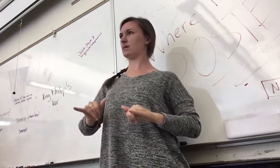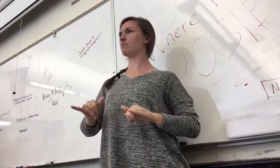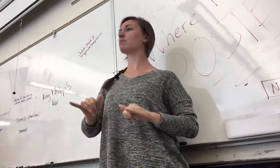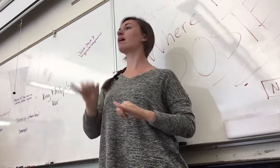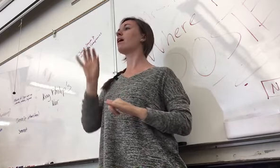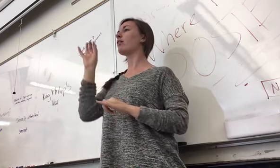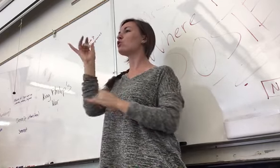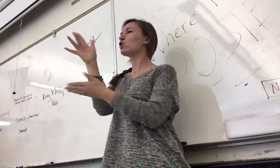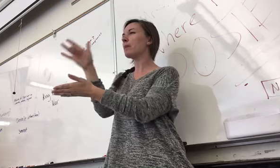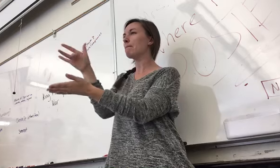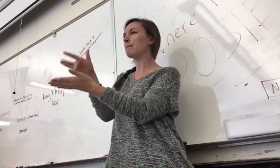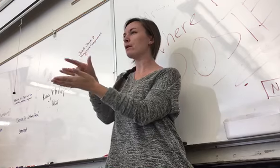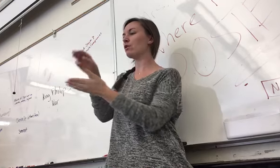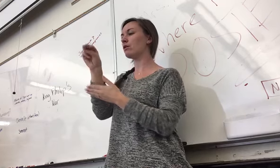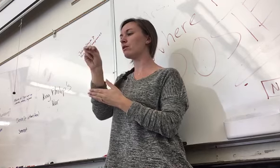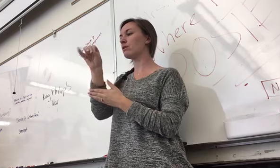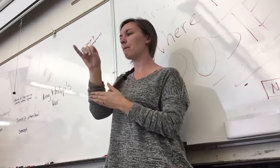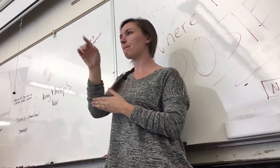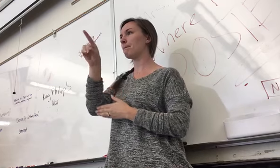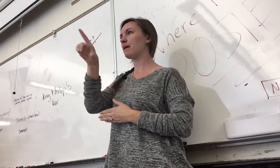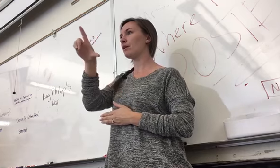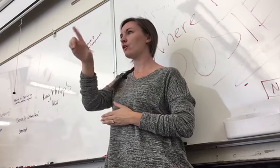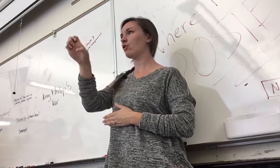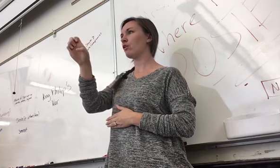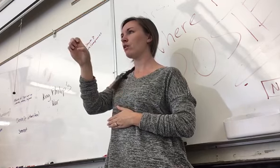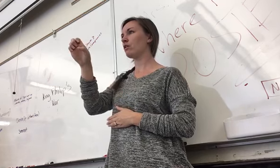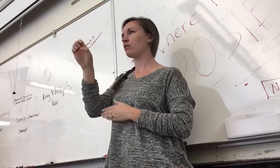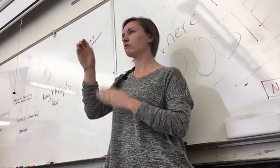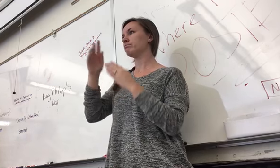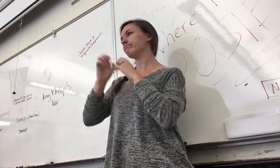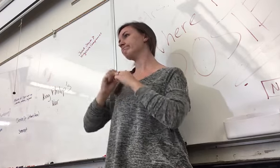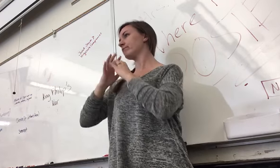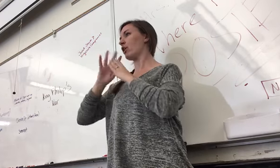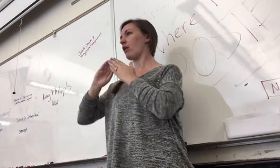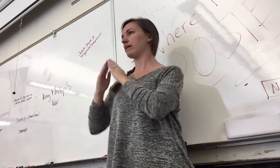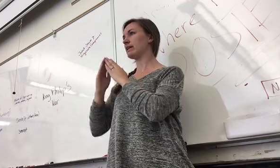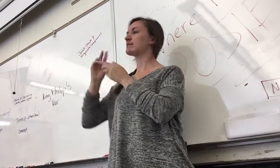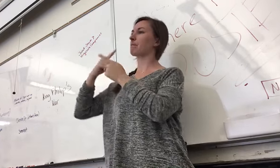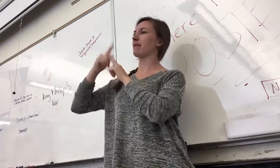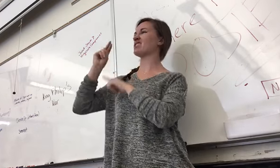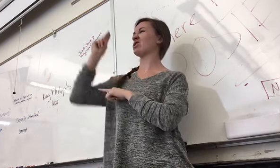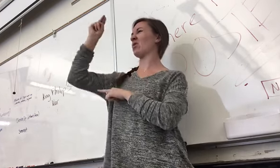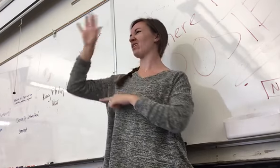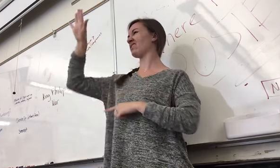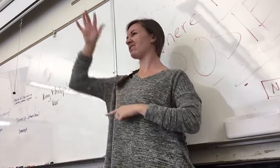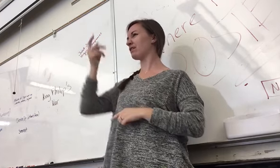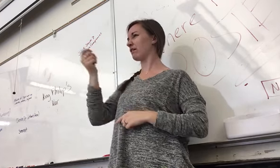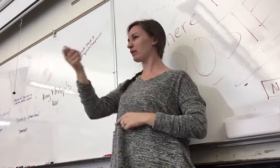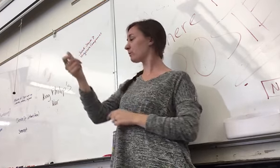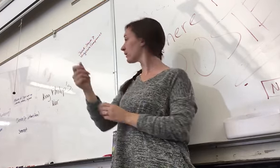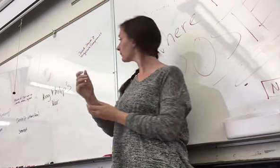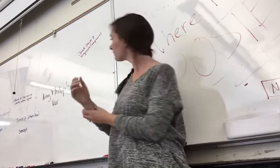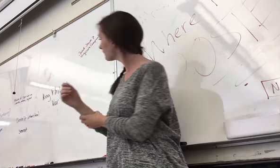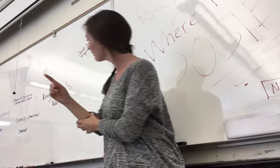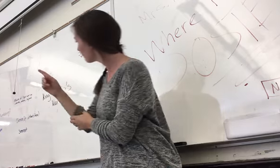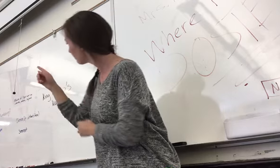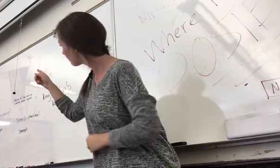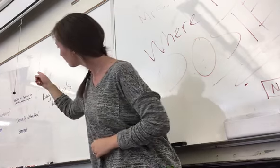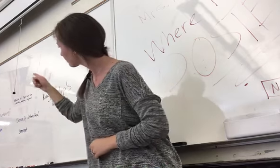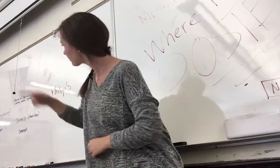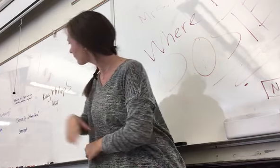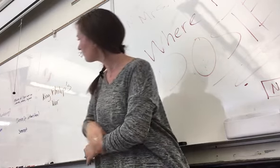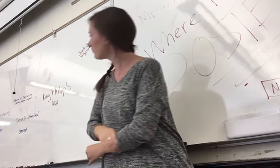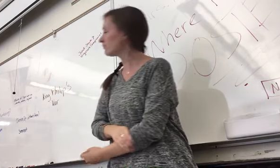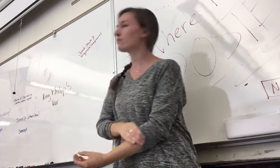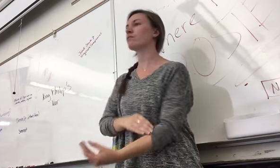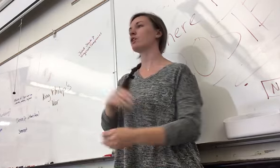middle colonies as well as the northern colonies. And the last one is the headright system, which we kind of